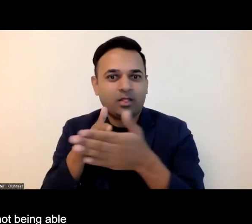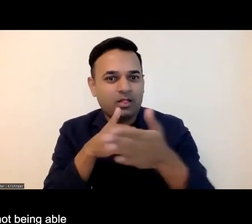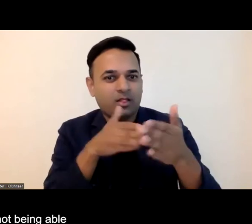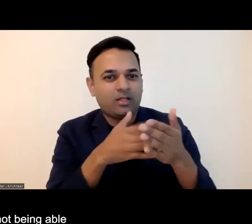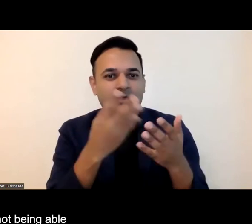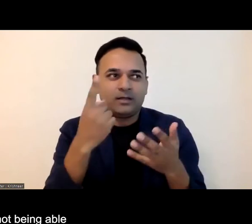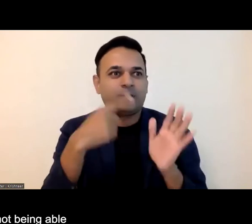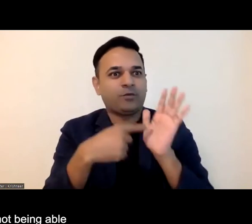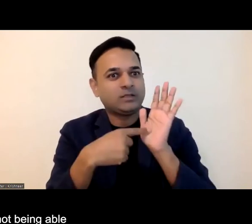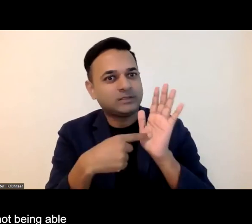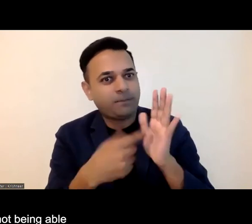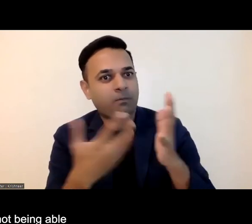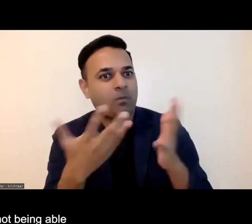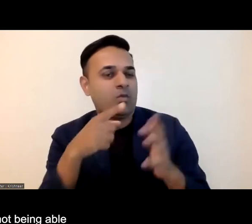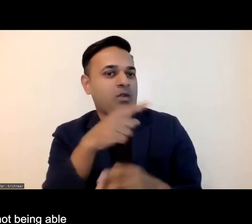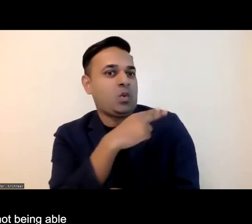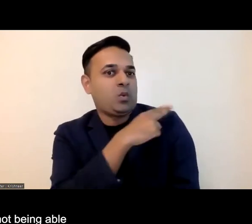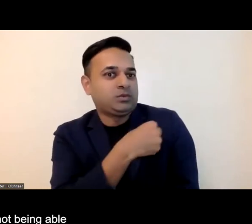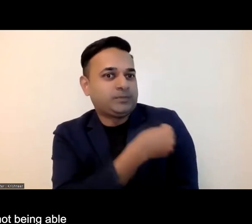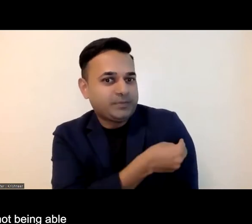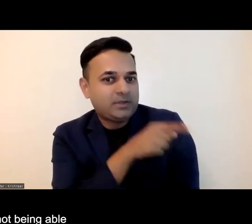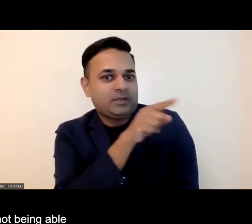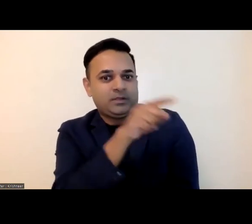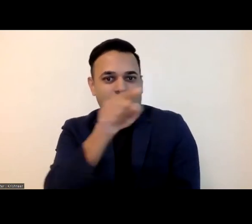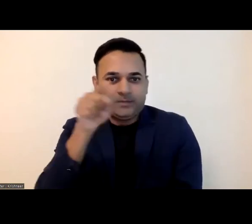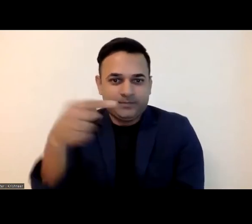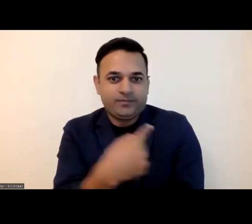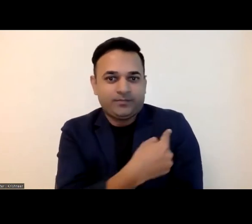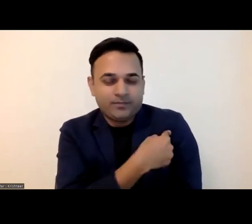If governments are not being able to provide